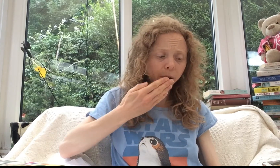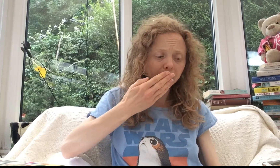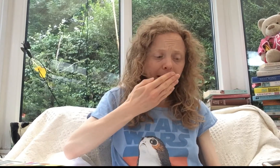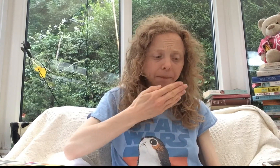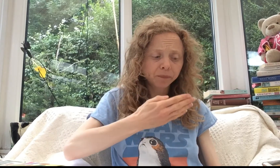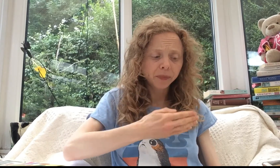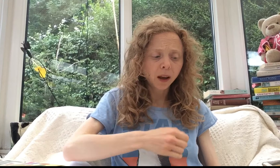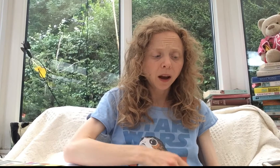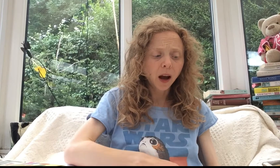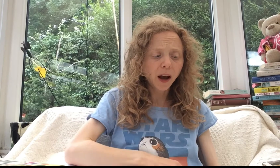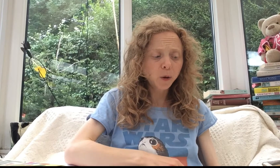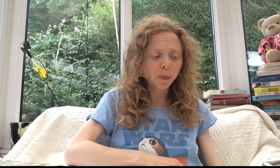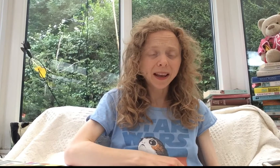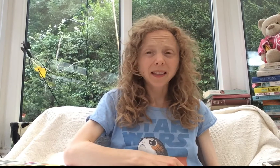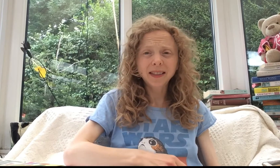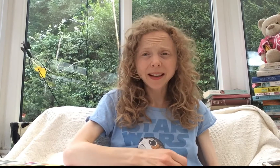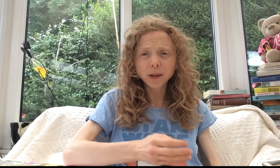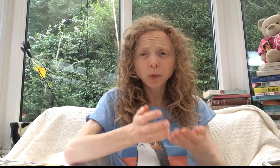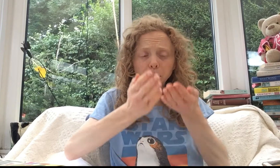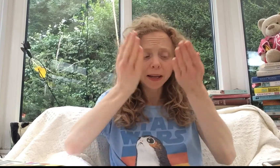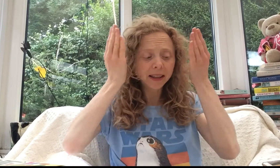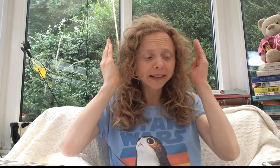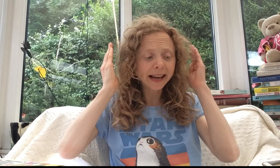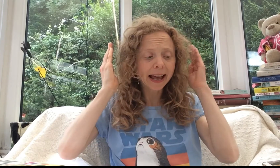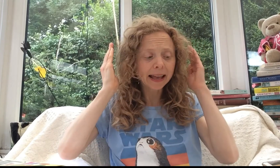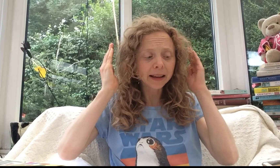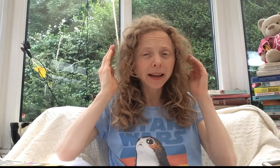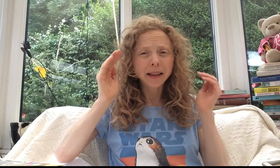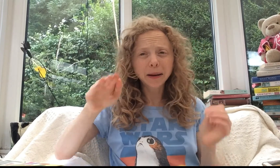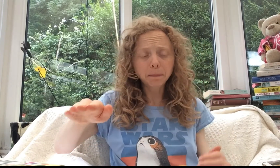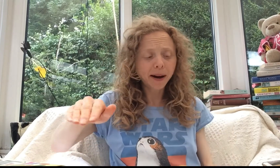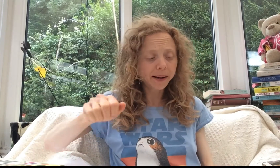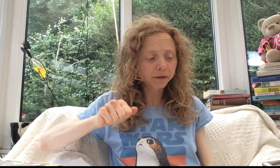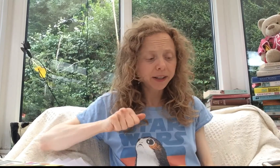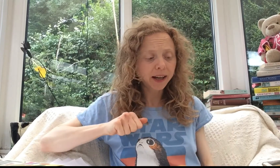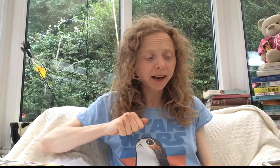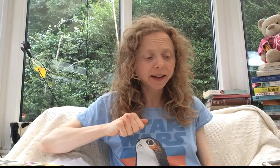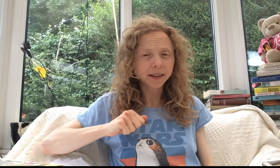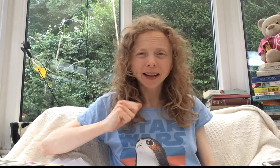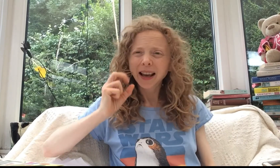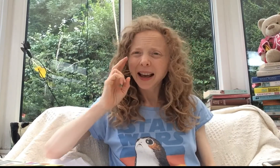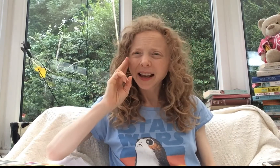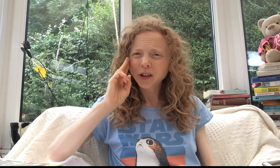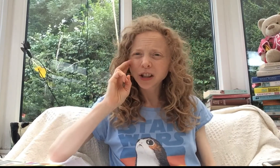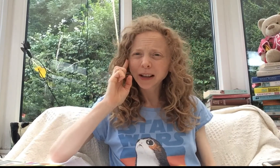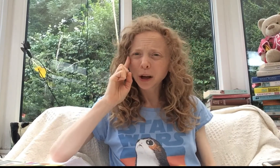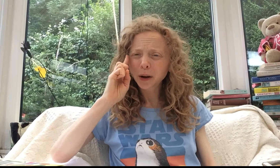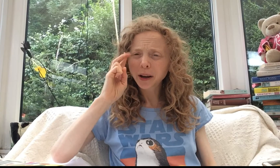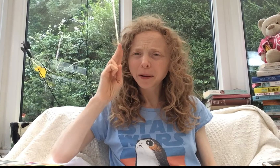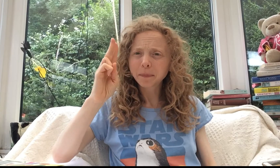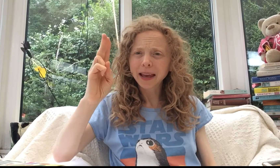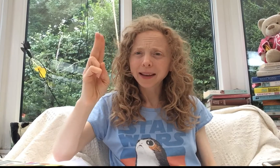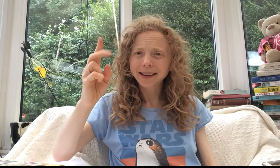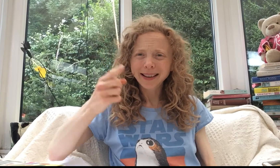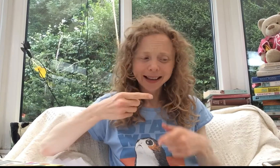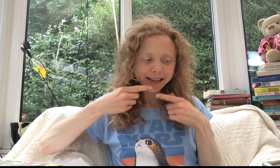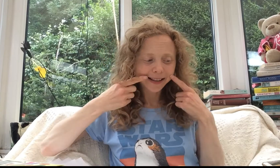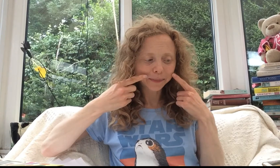slowly, hoping this would be the day that Maya returned and she'd look at me and